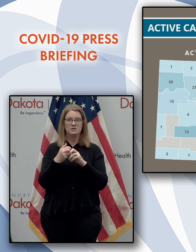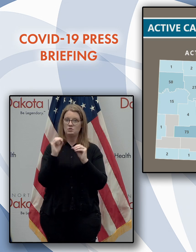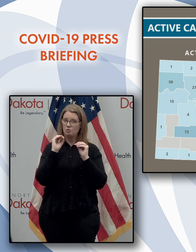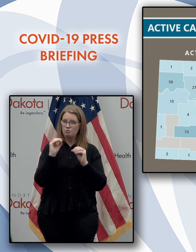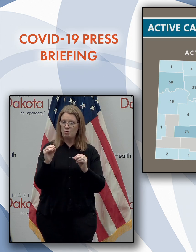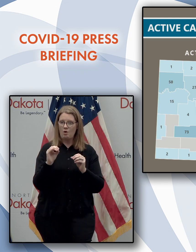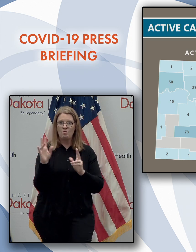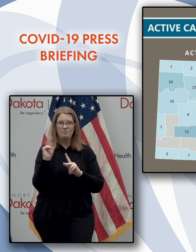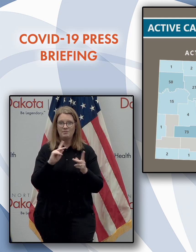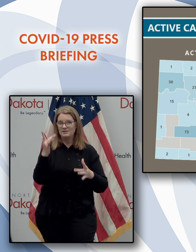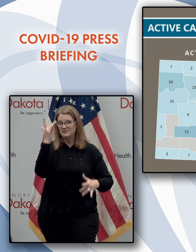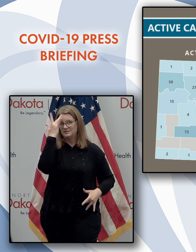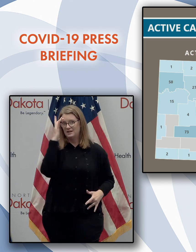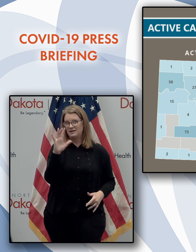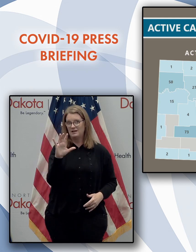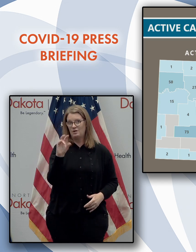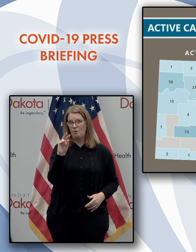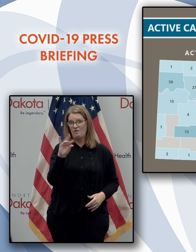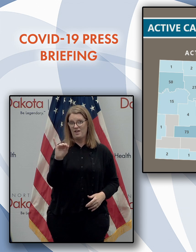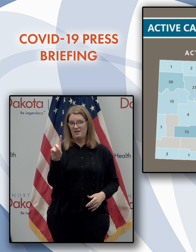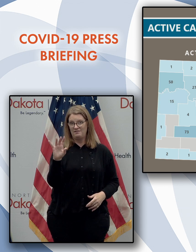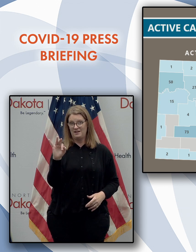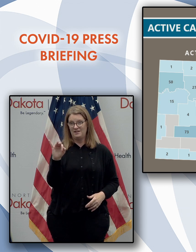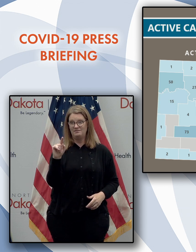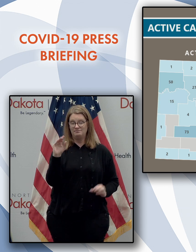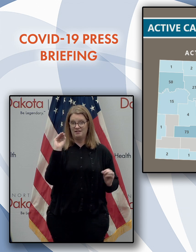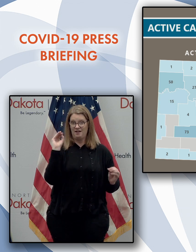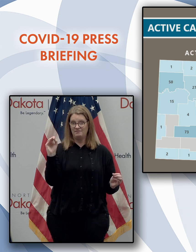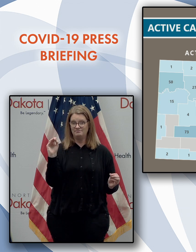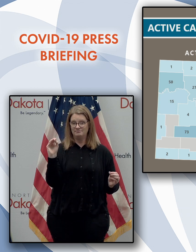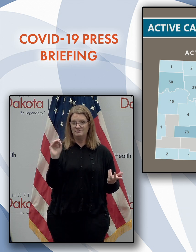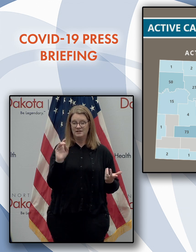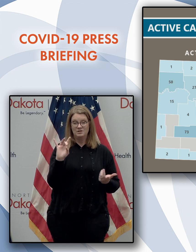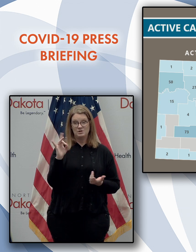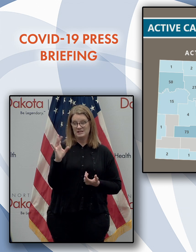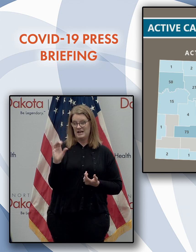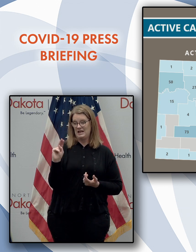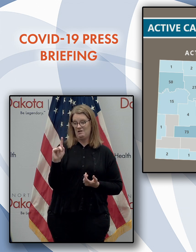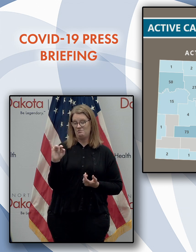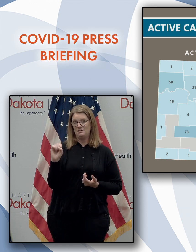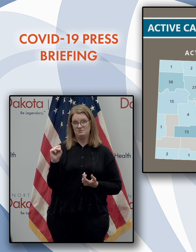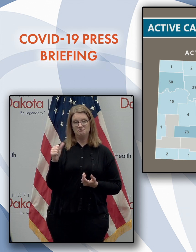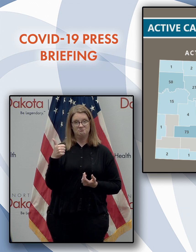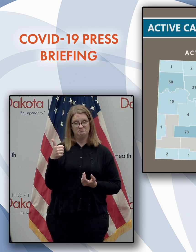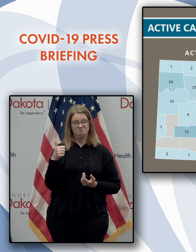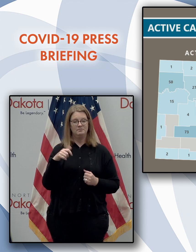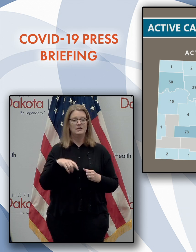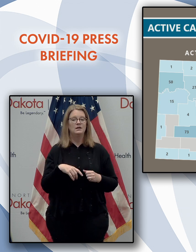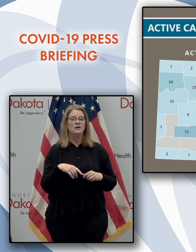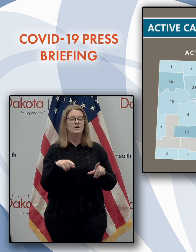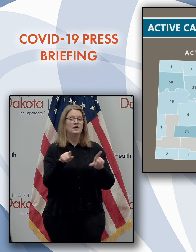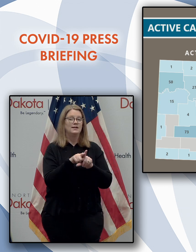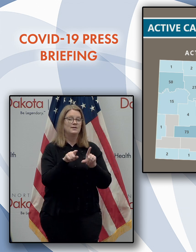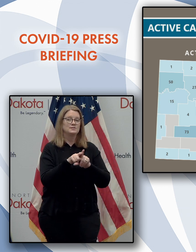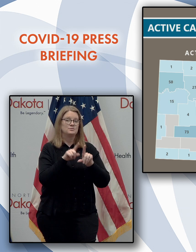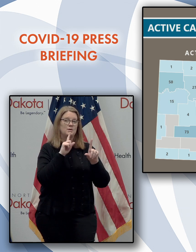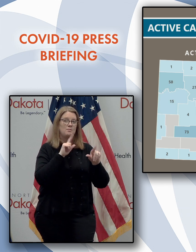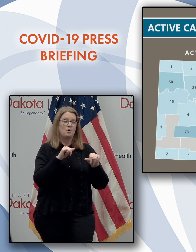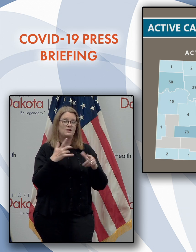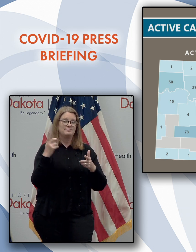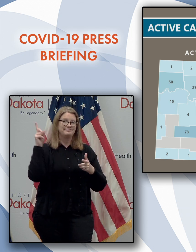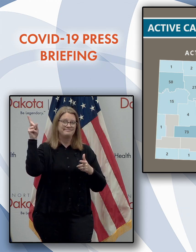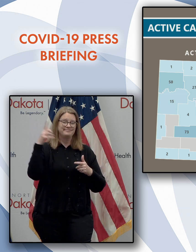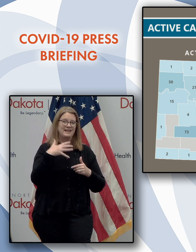no active cases of COVID-19. So that is that's positive. But as was reported again on the White